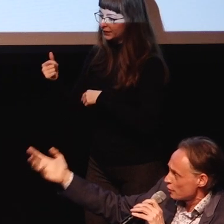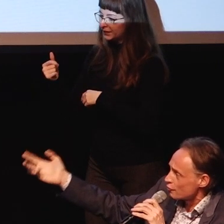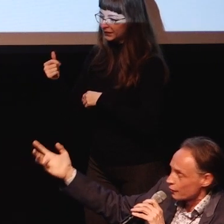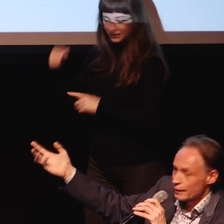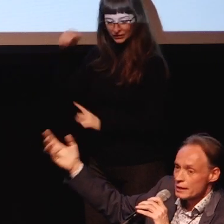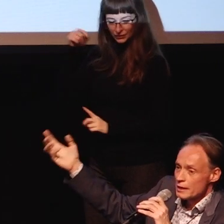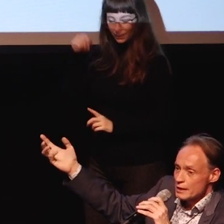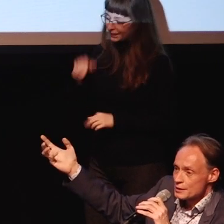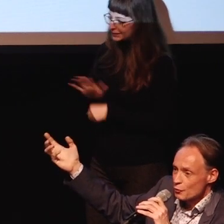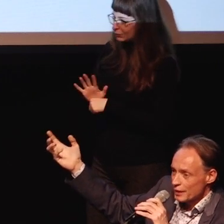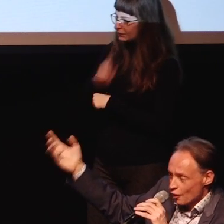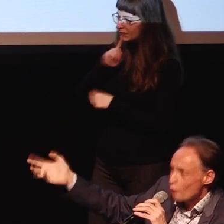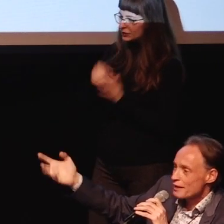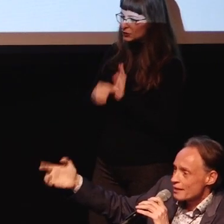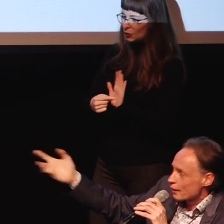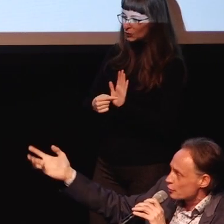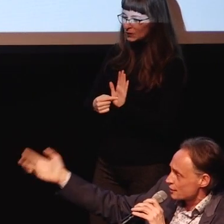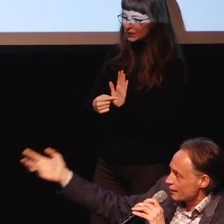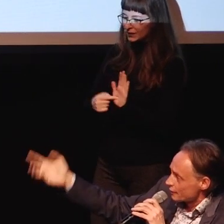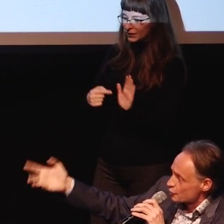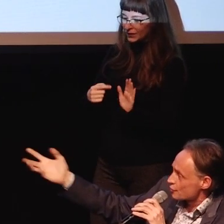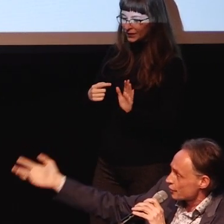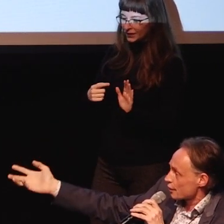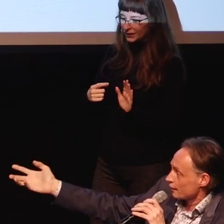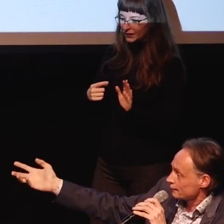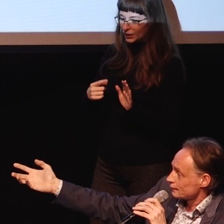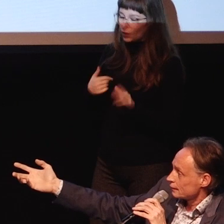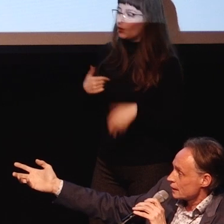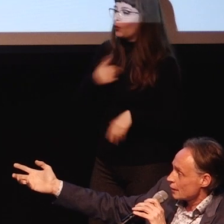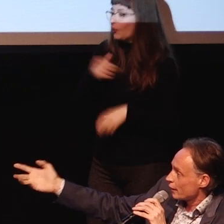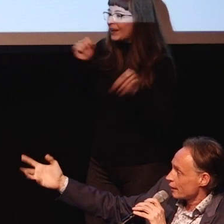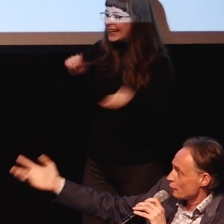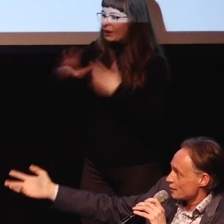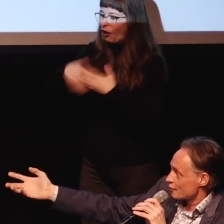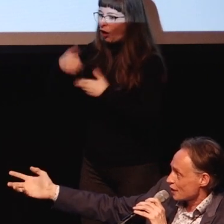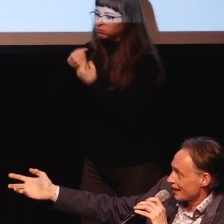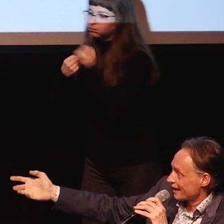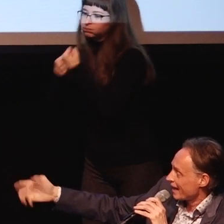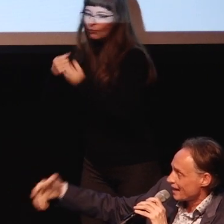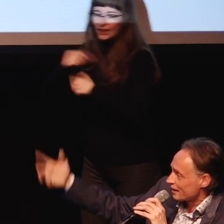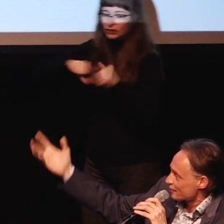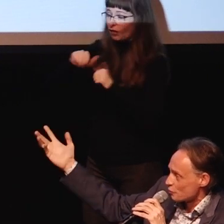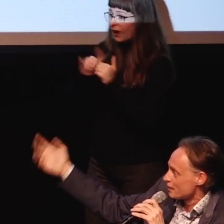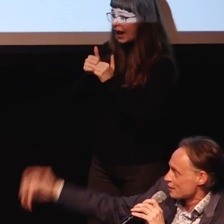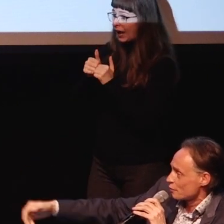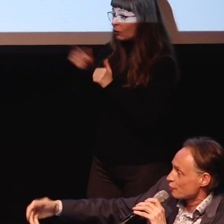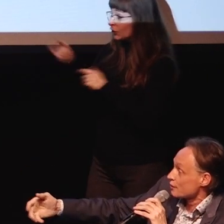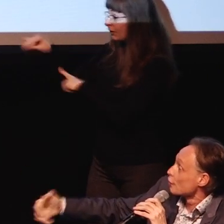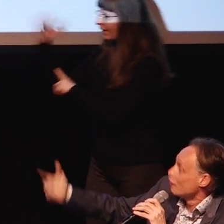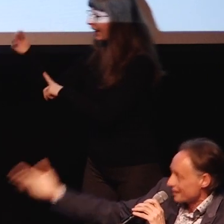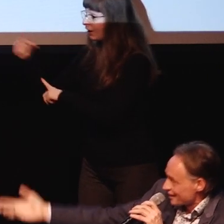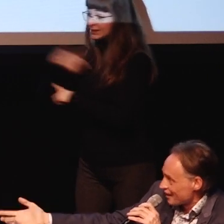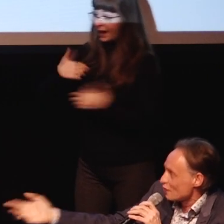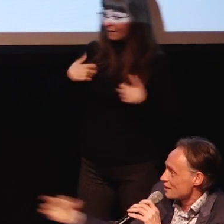shows beautifully is that we can all be the electricity and the juice for each other, and we can help each other shine. And I think this movie does that beautifully.